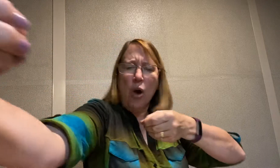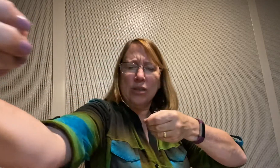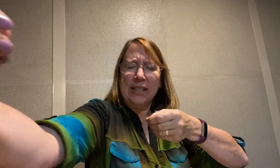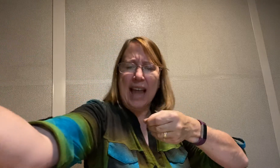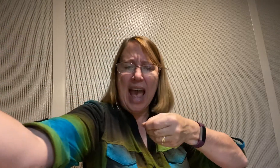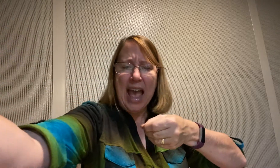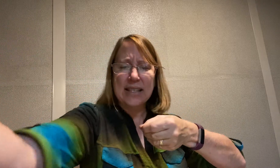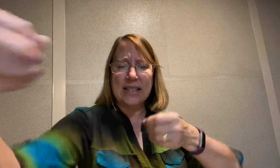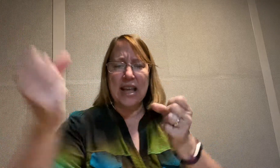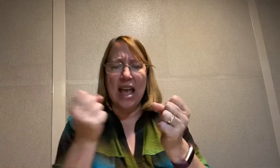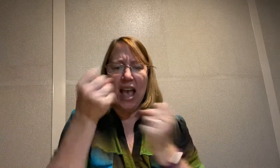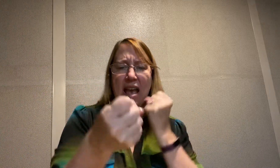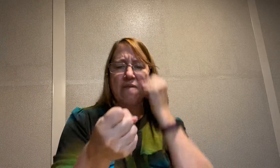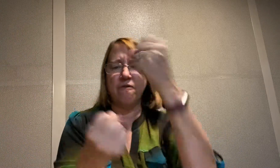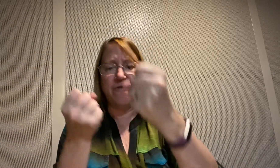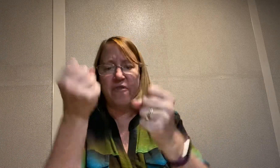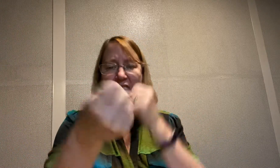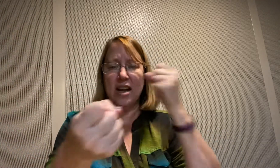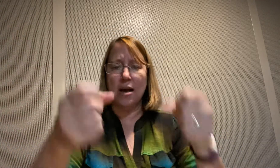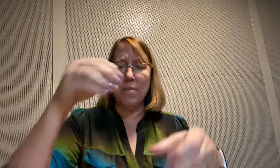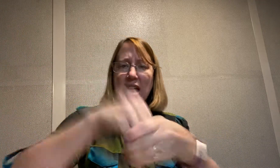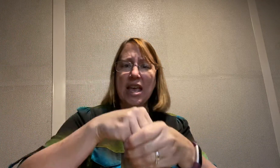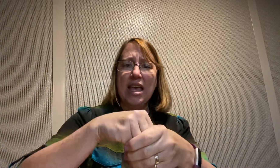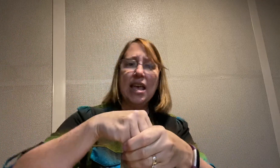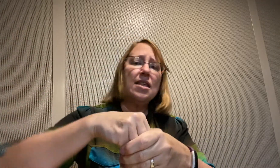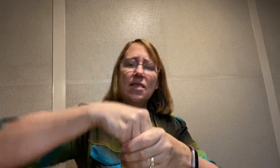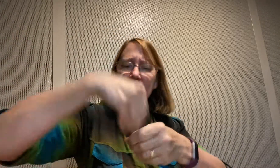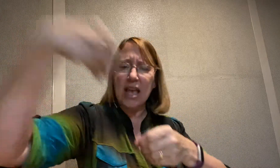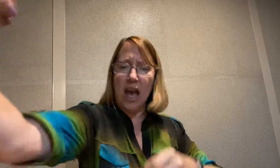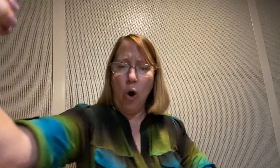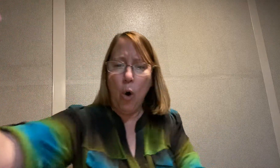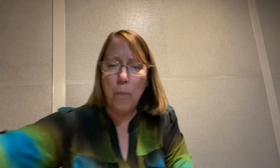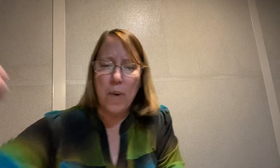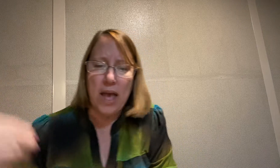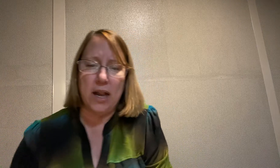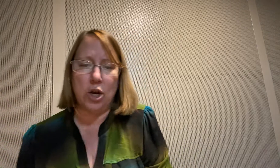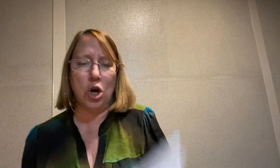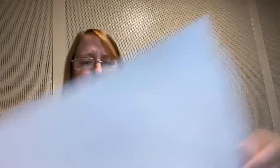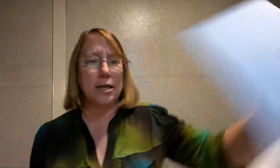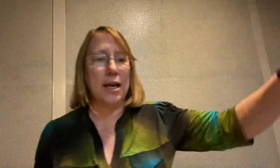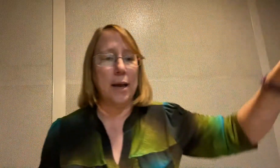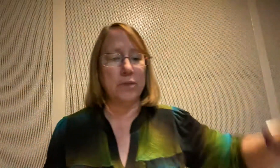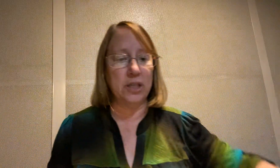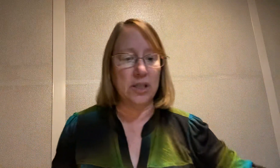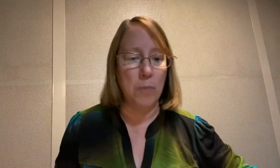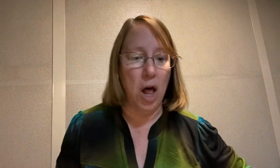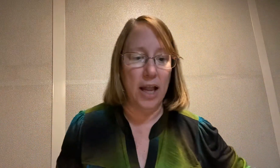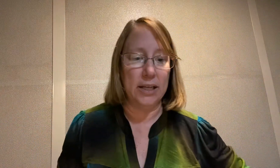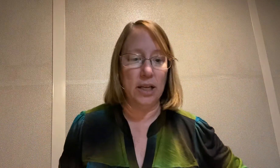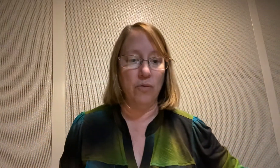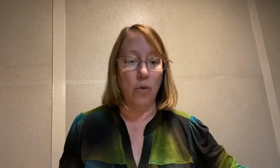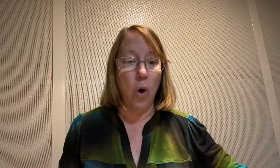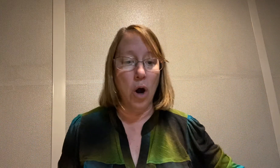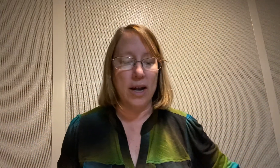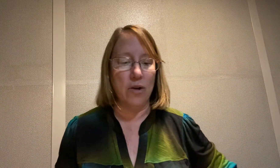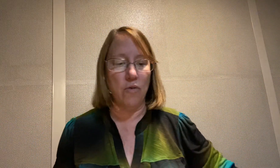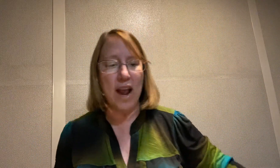"Out, lads, and fight 'em in the open," cried Captain Smollett. He roared and raised